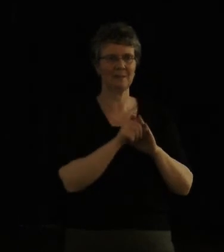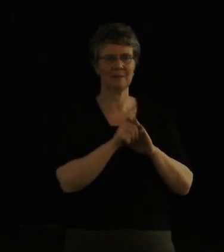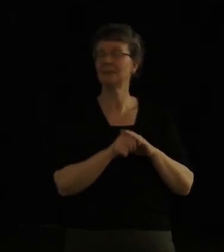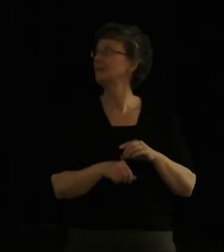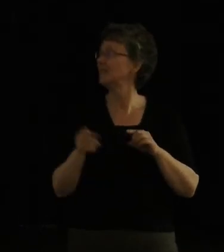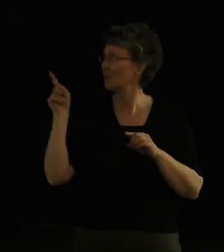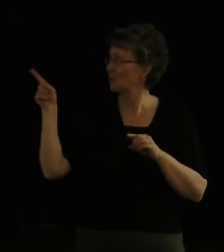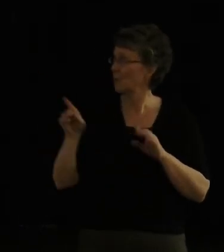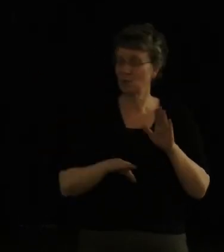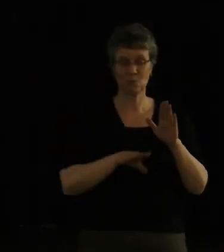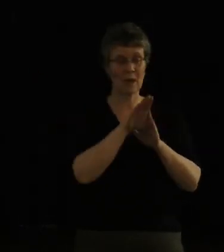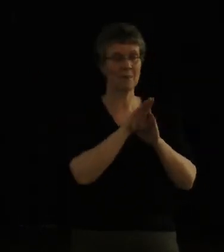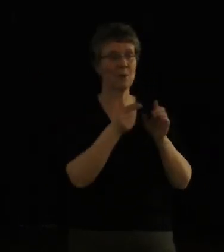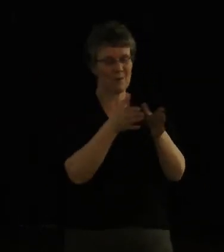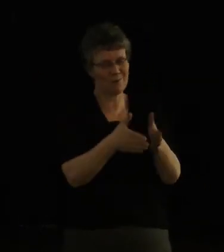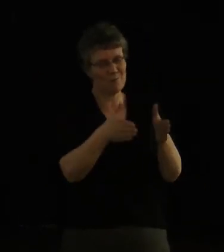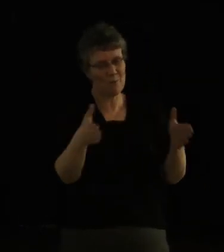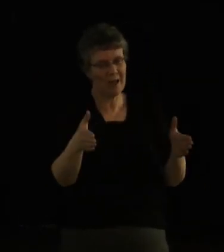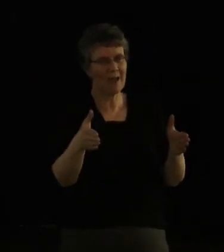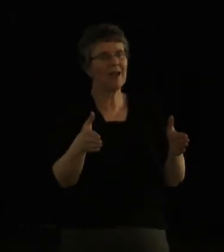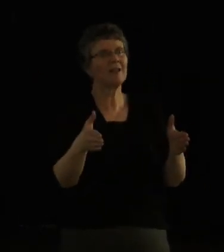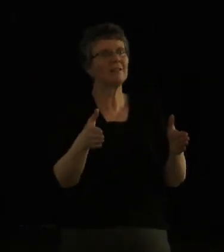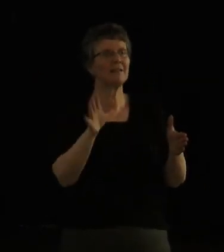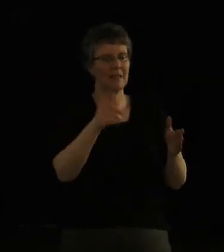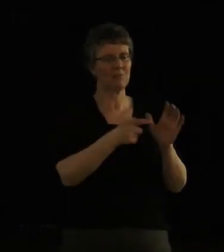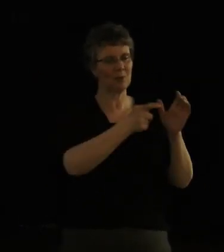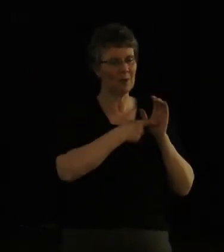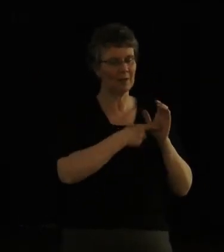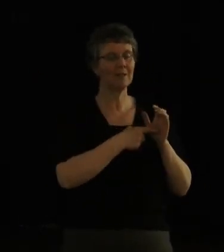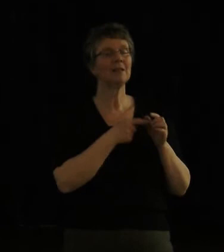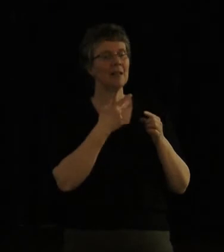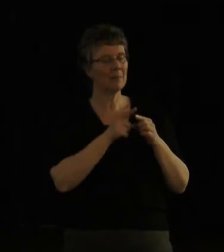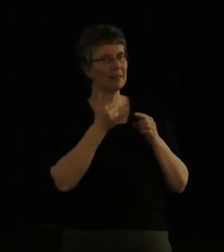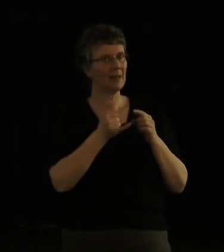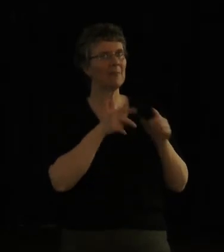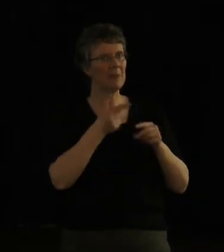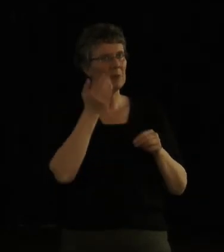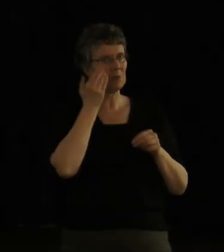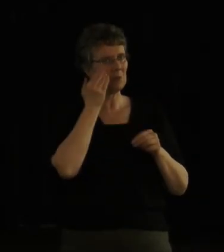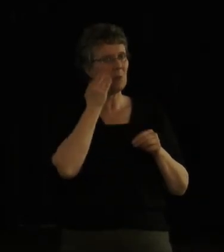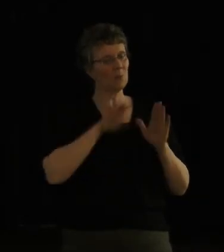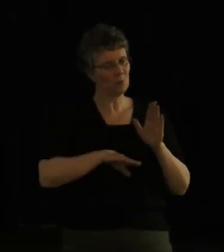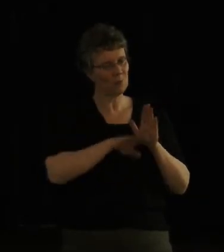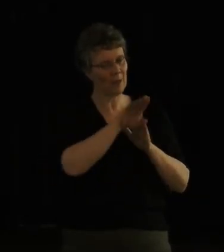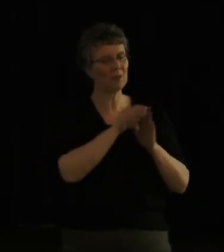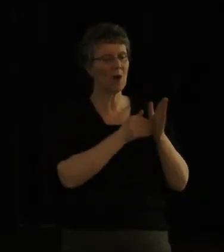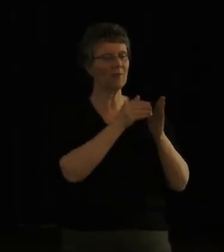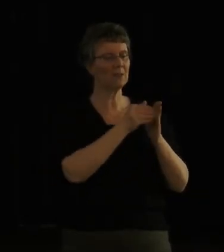required, but they recognize that they're so valuable to moving people around quickly and efficiently. And making sure